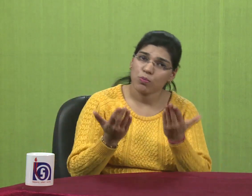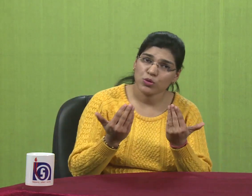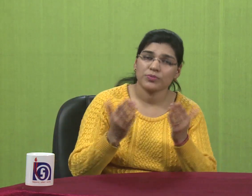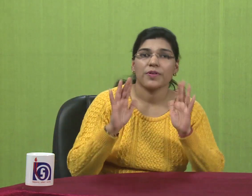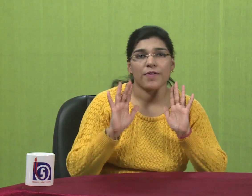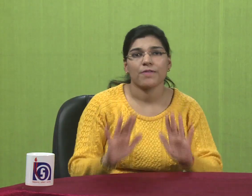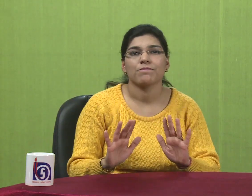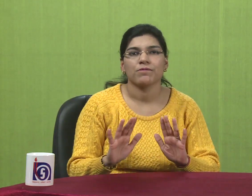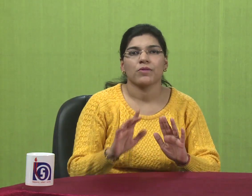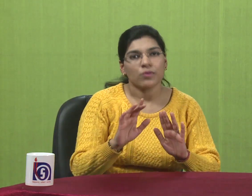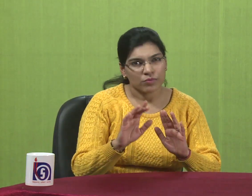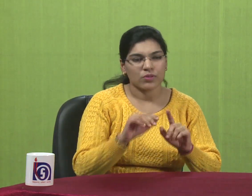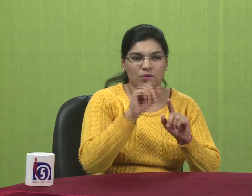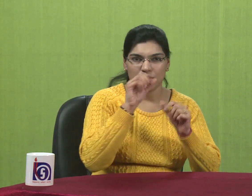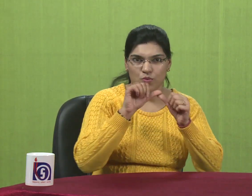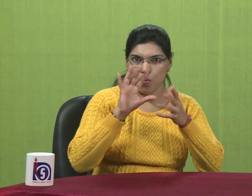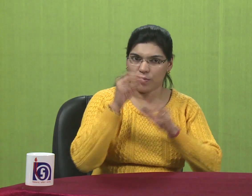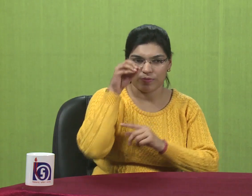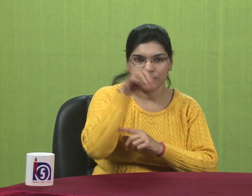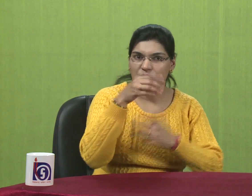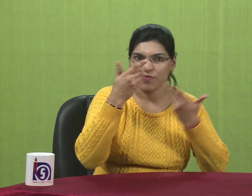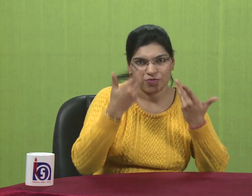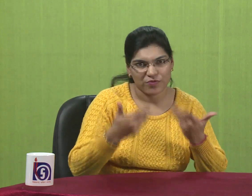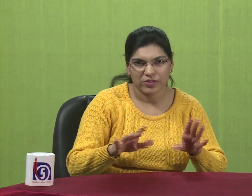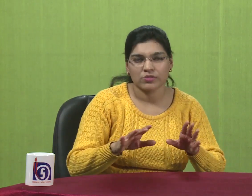1 and which is page number 90.